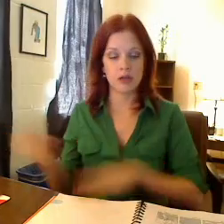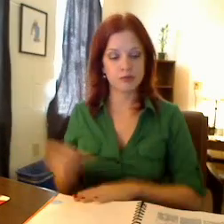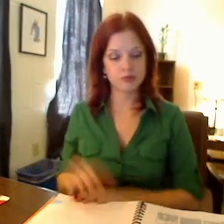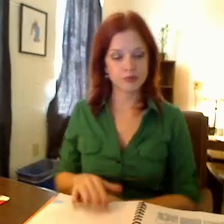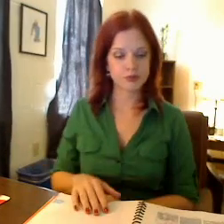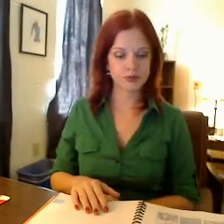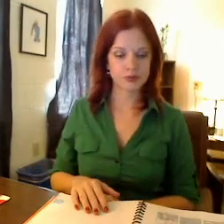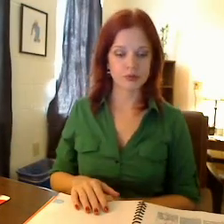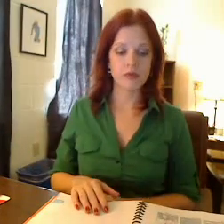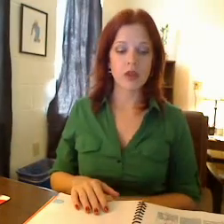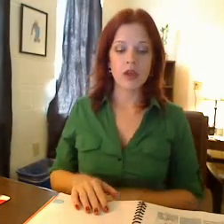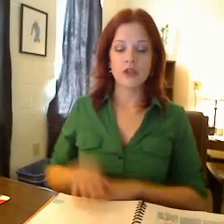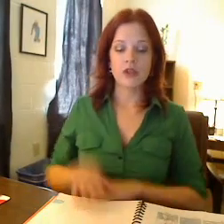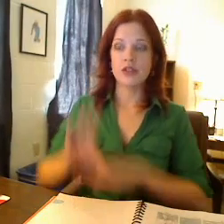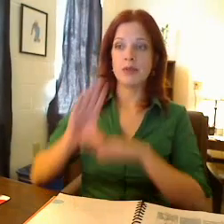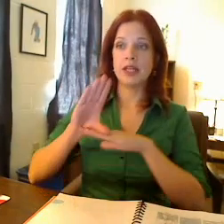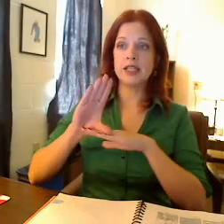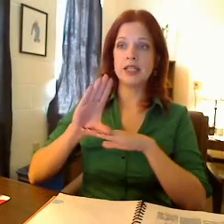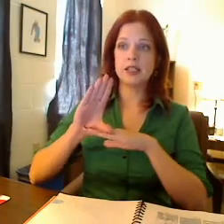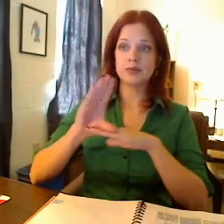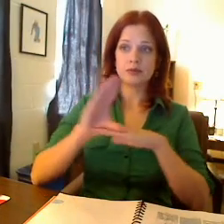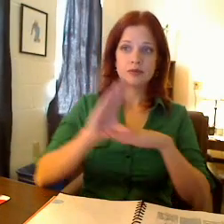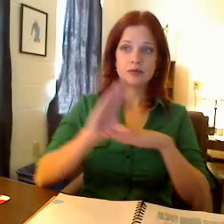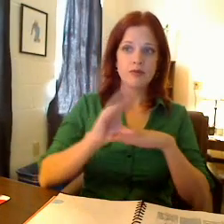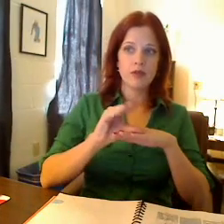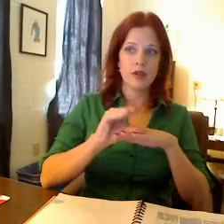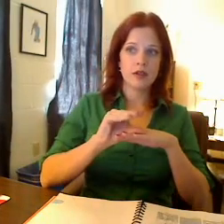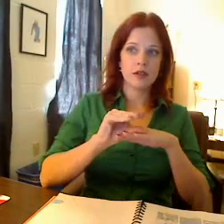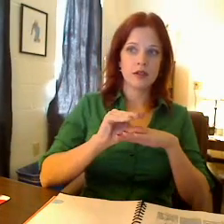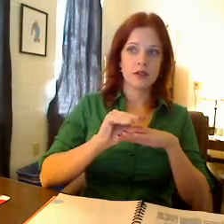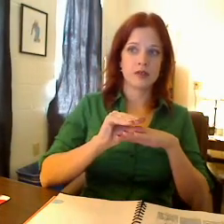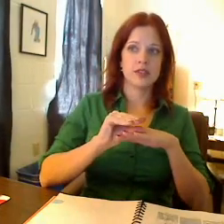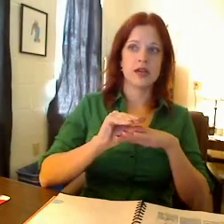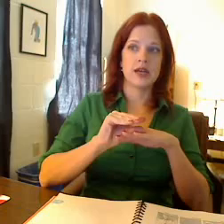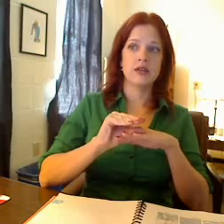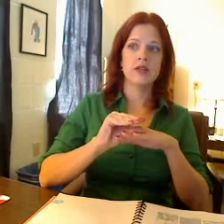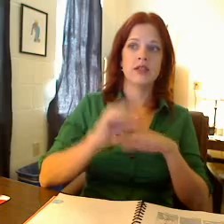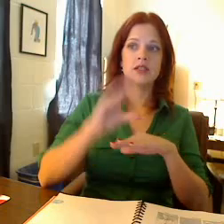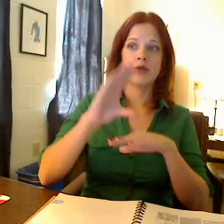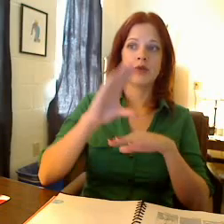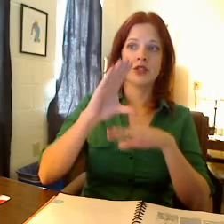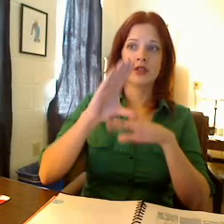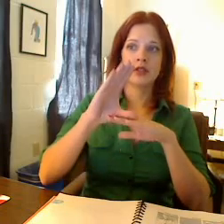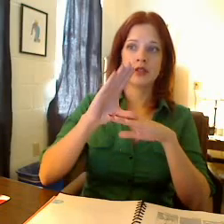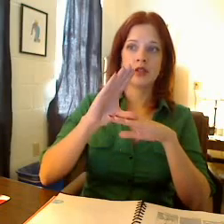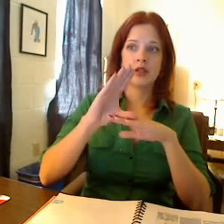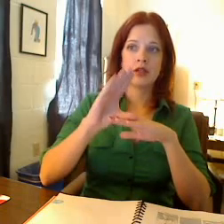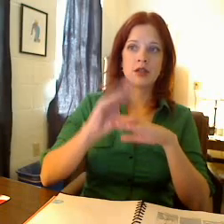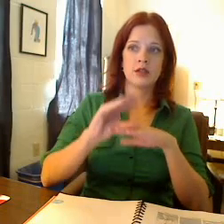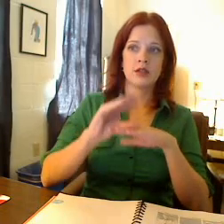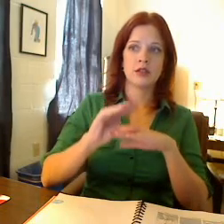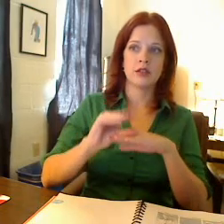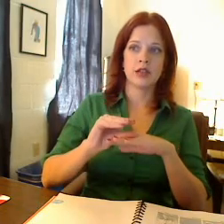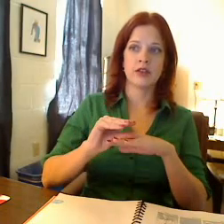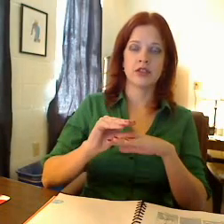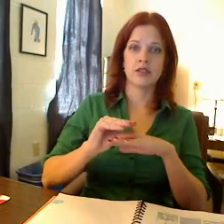gone. To deplete comes down, that's the motion. Like there's